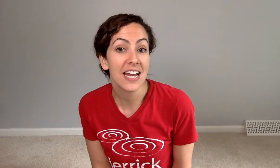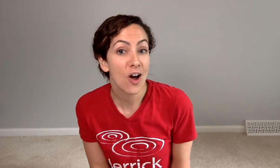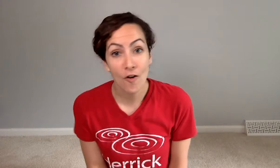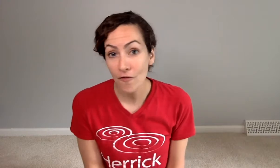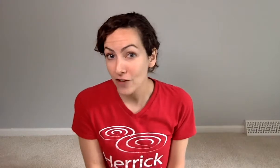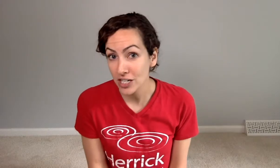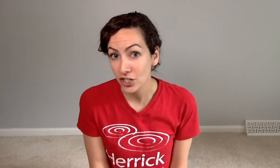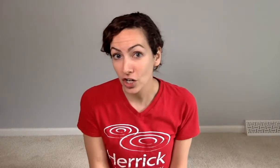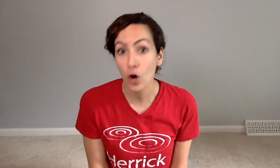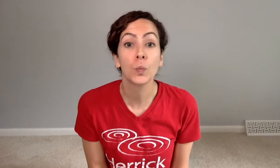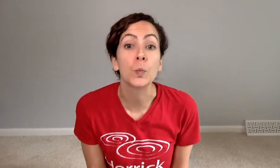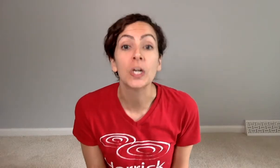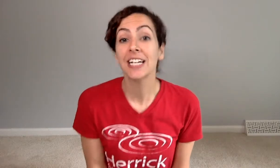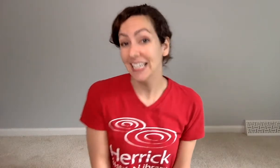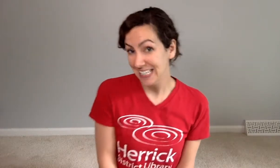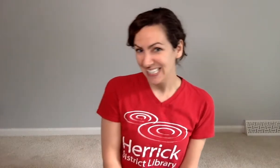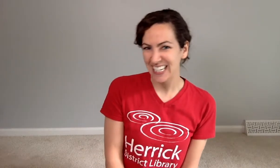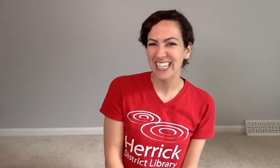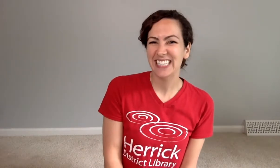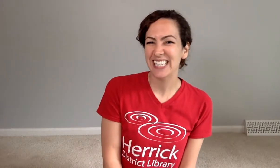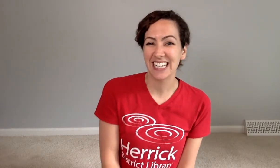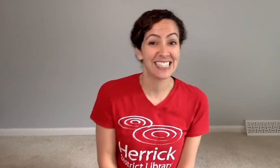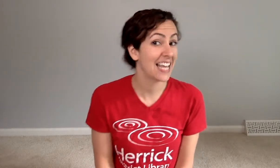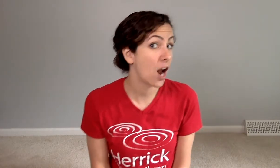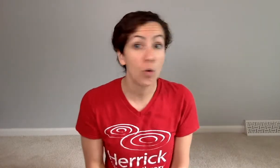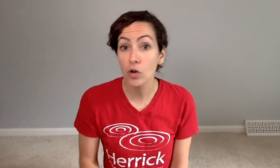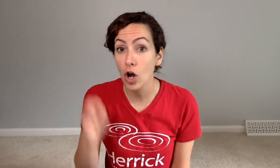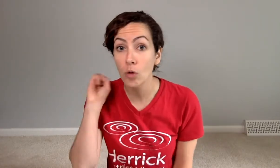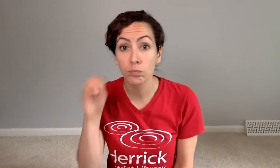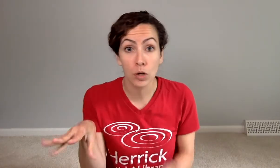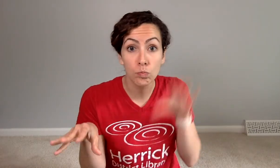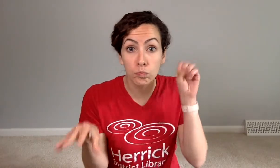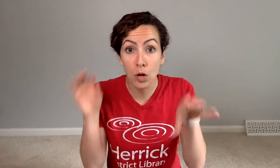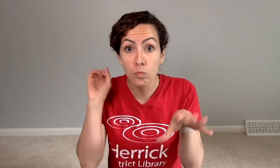know fish go kissy, kissy, kiss. They don't go bloop, bloop, bloop.